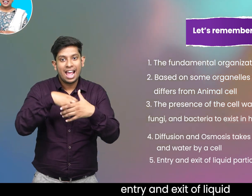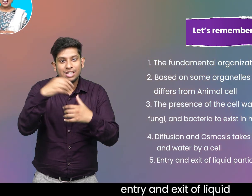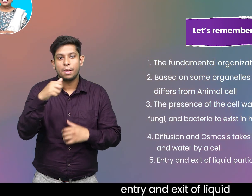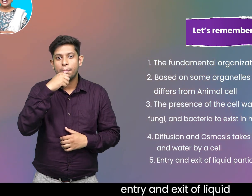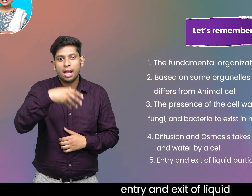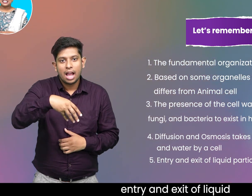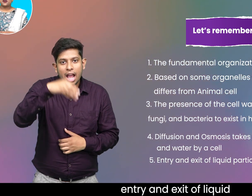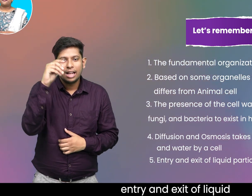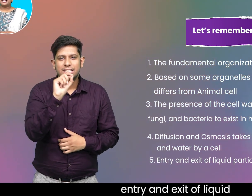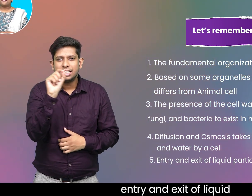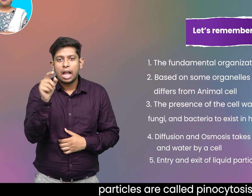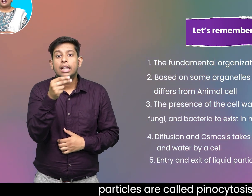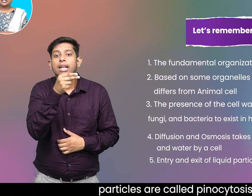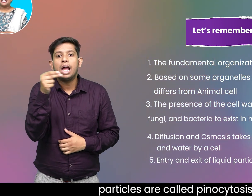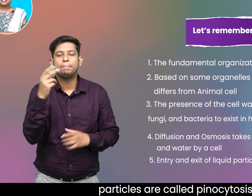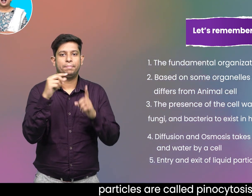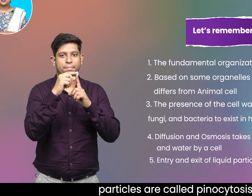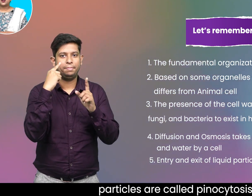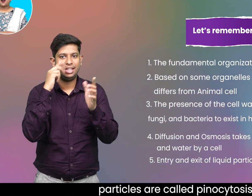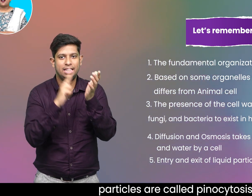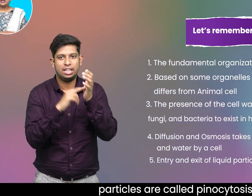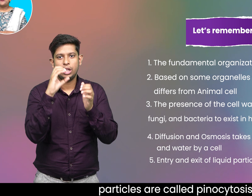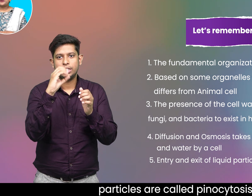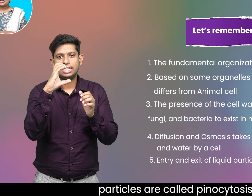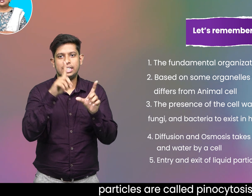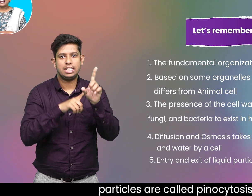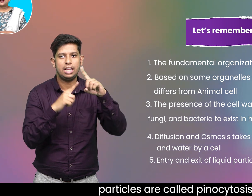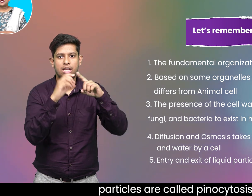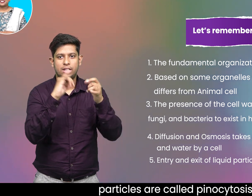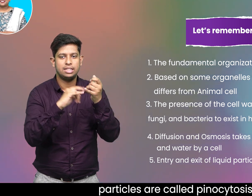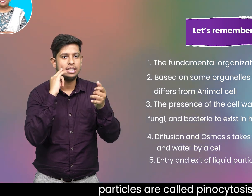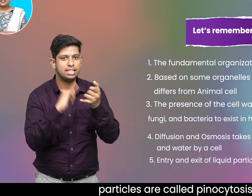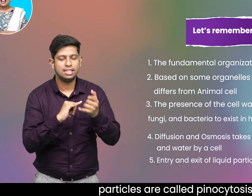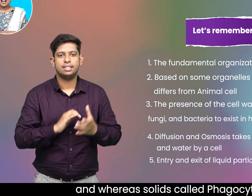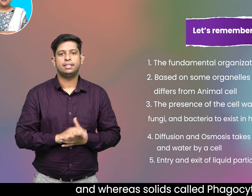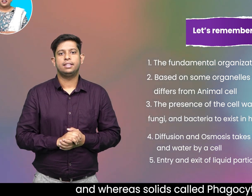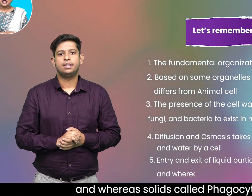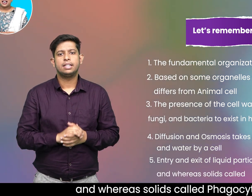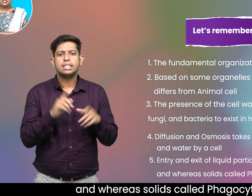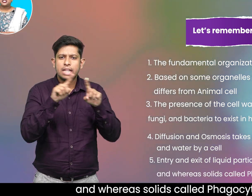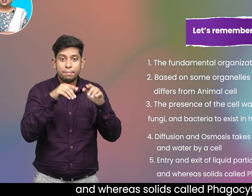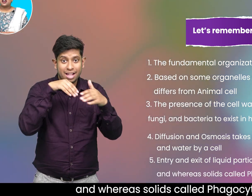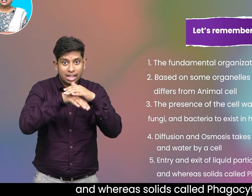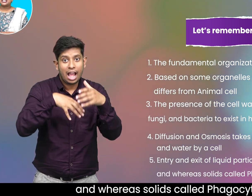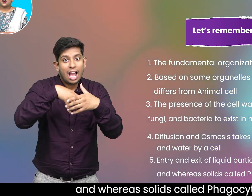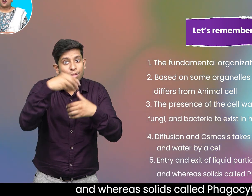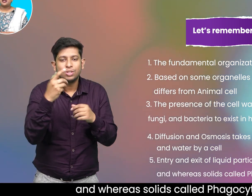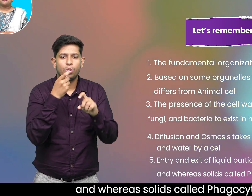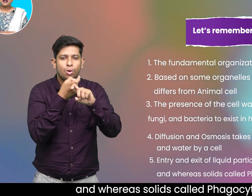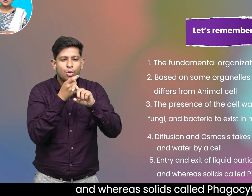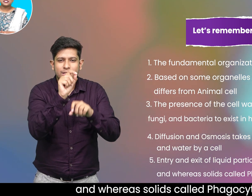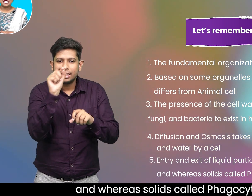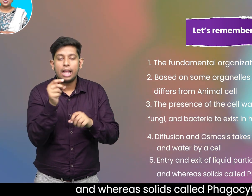Entry and exit of liquid particles are called pinocytosis, and whereas solids